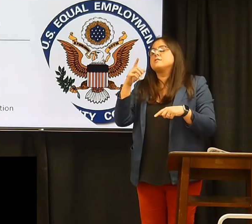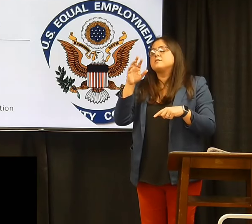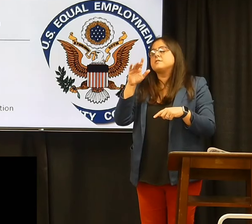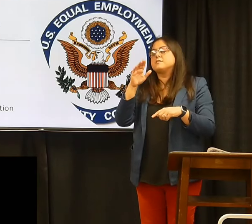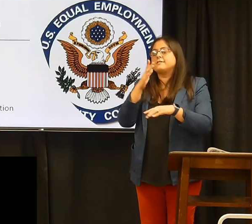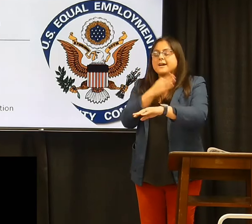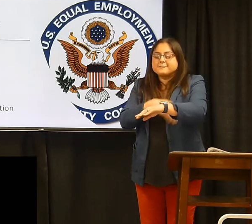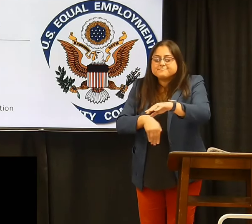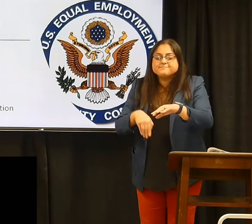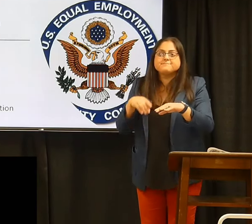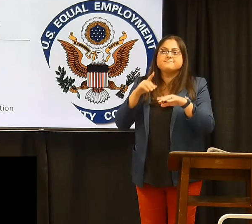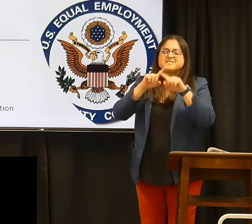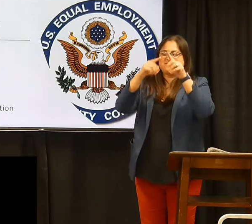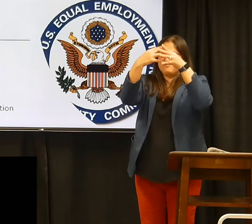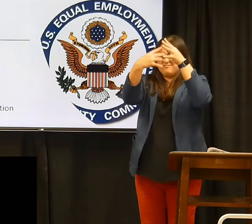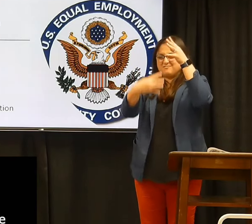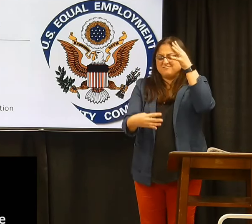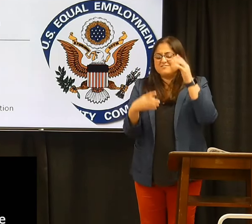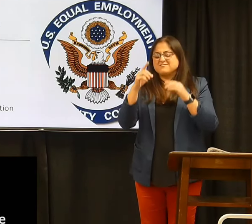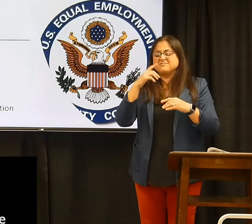wheelchair, an amputee,